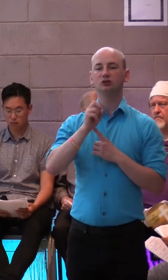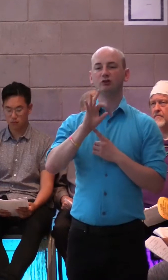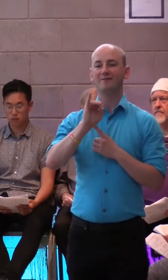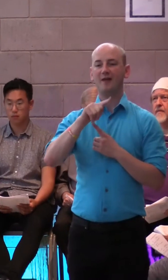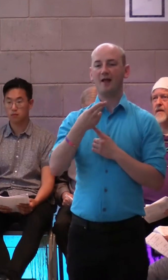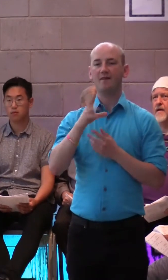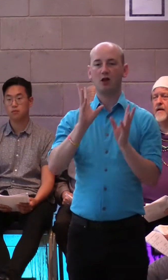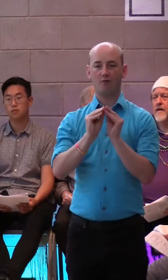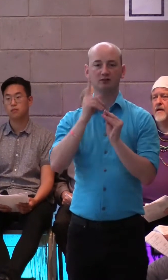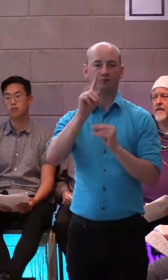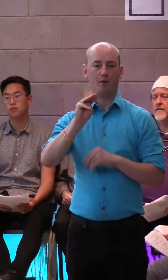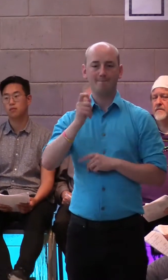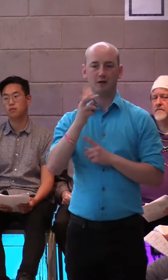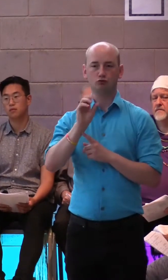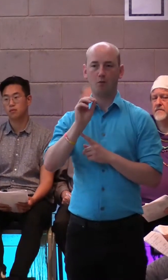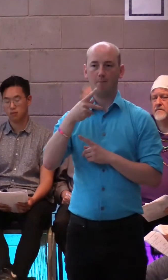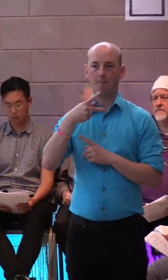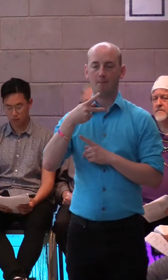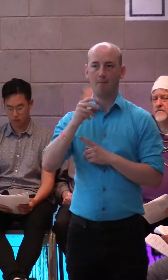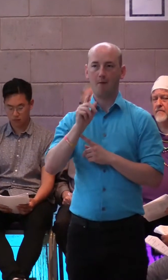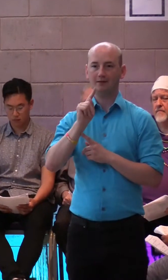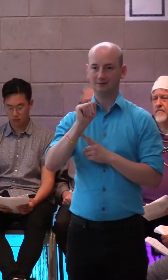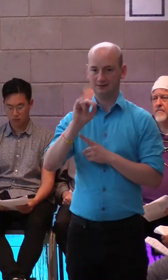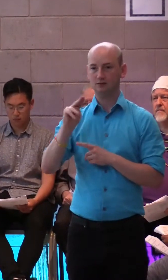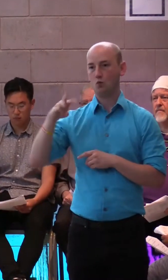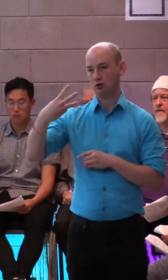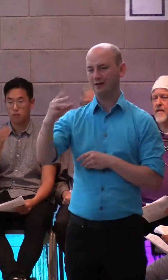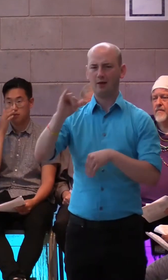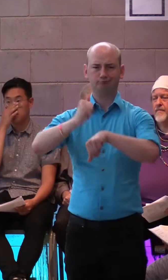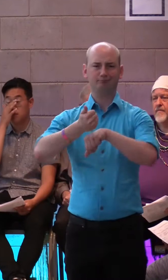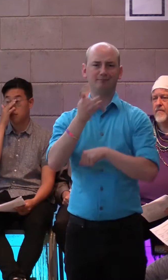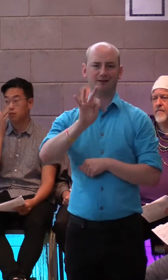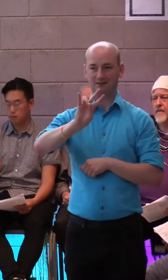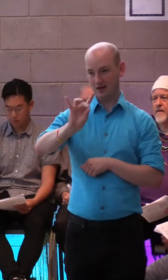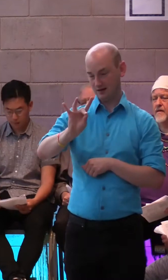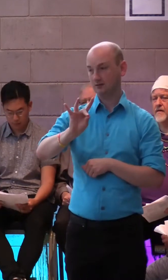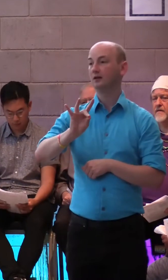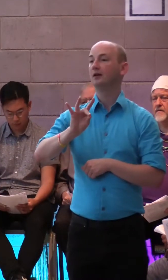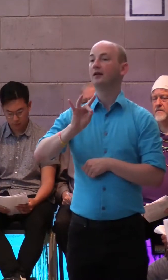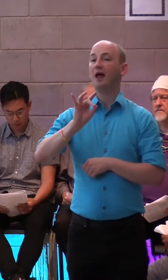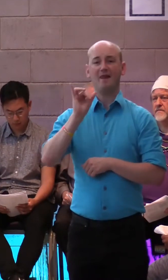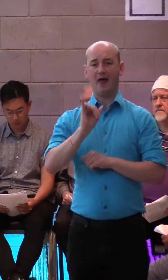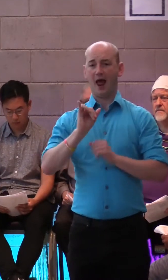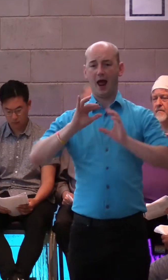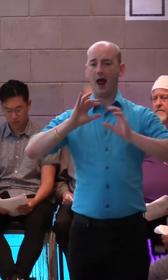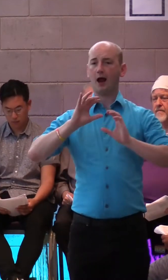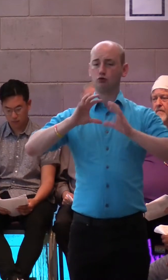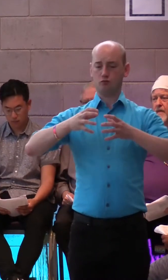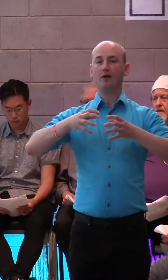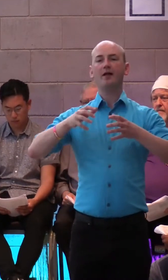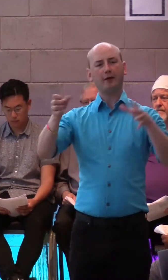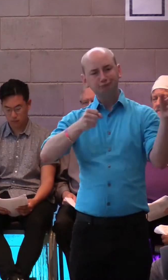Washington, which was created in 1978, and which brings together faith communities to promote